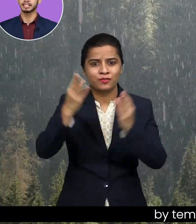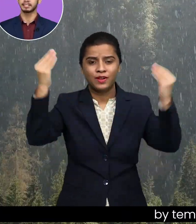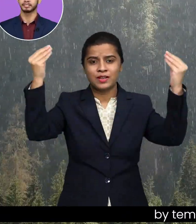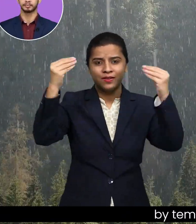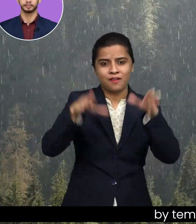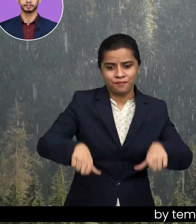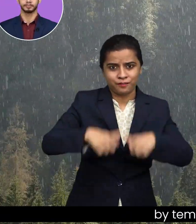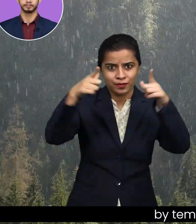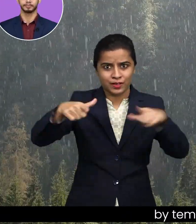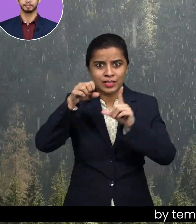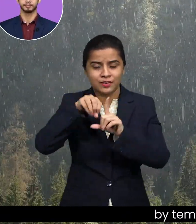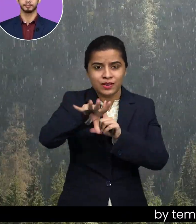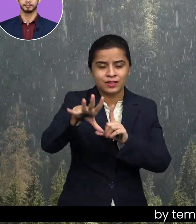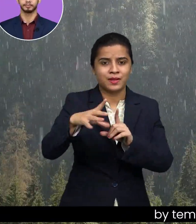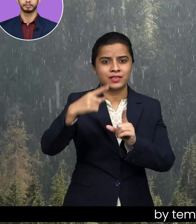and light.